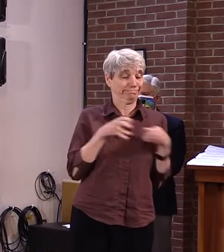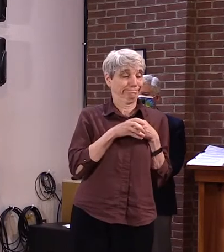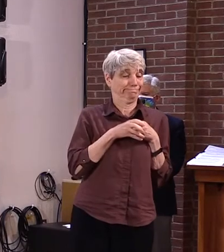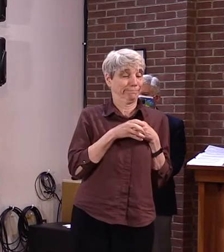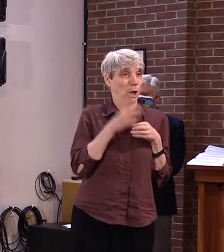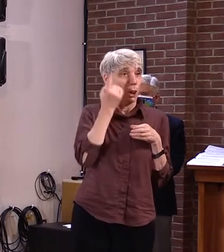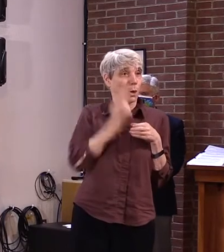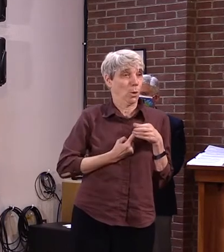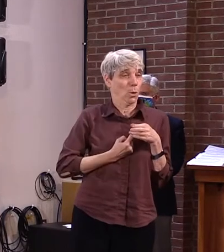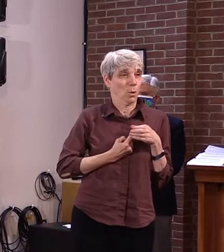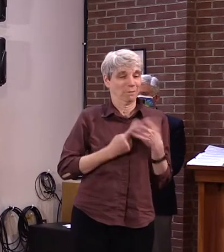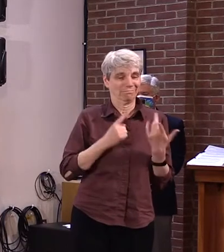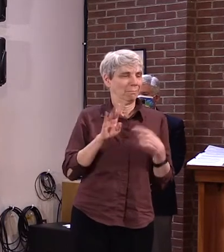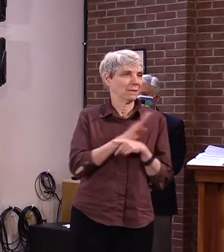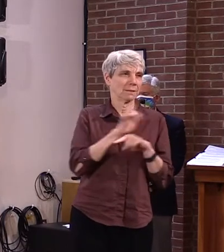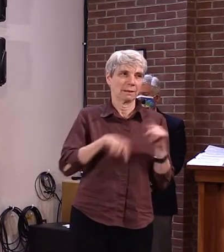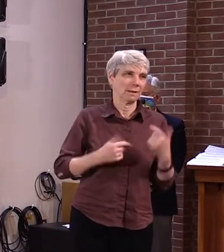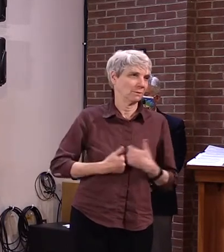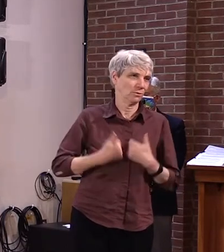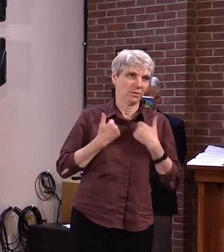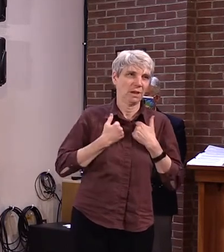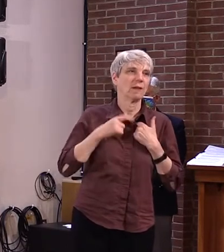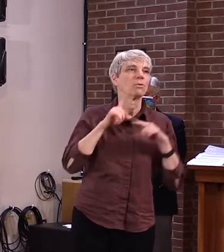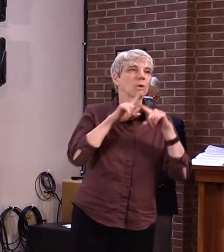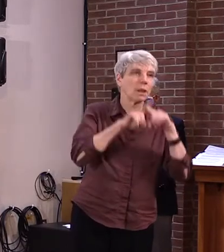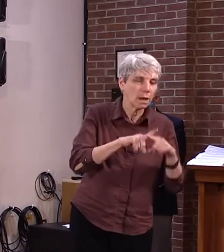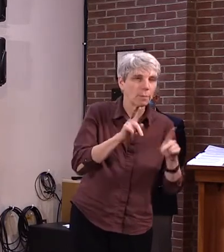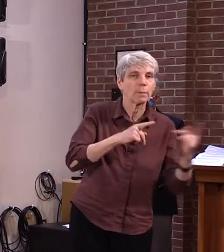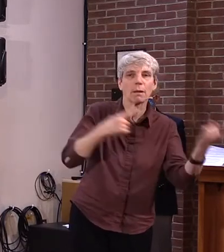Jersey, Connecticut, Massachusetts, and so forth.